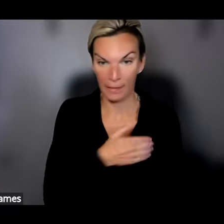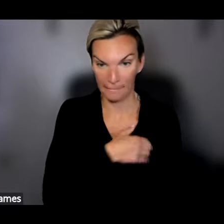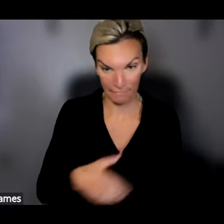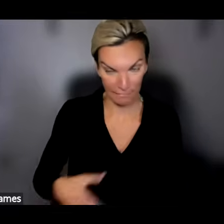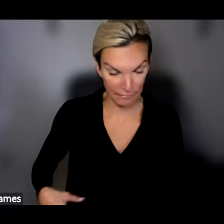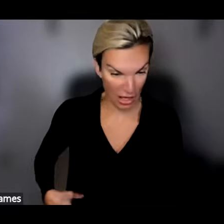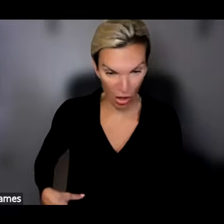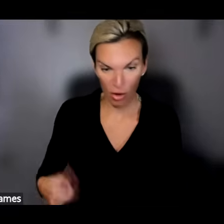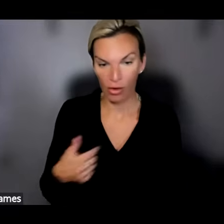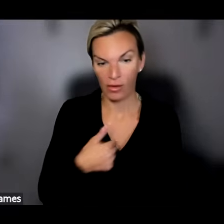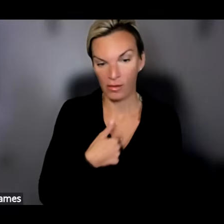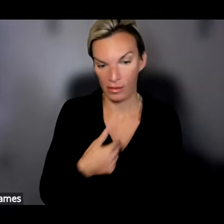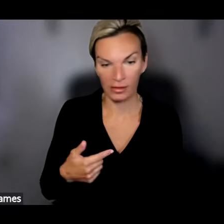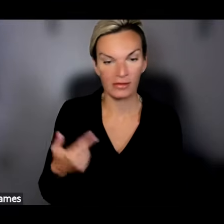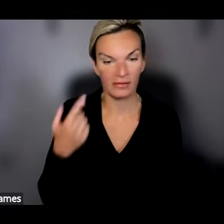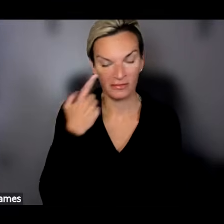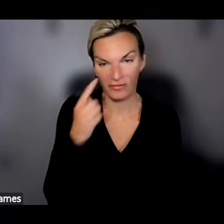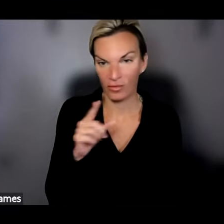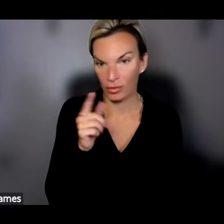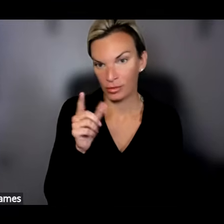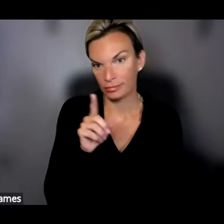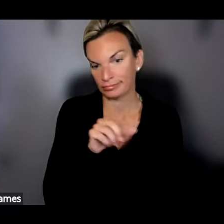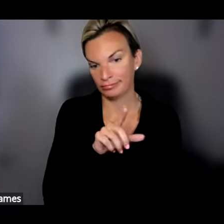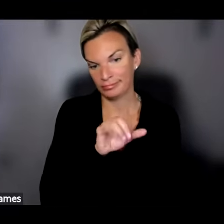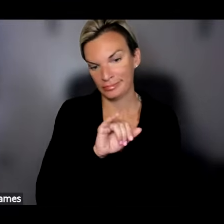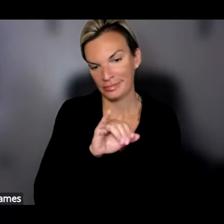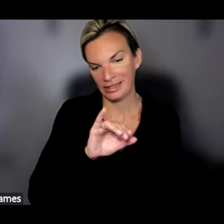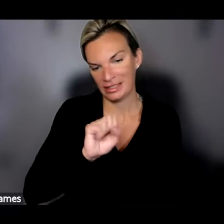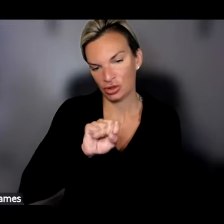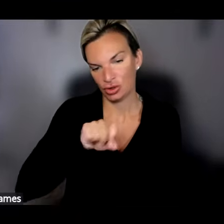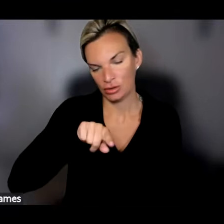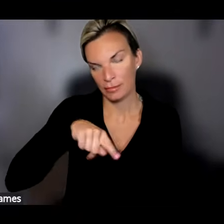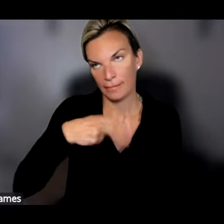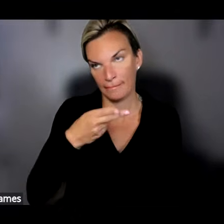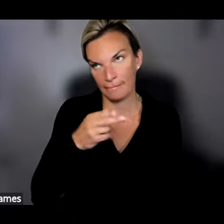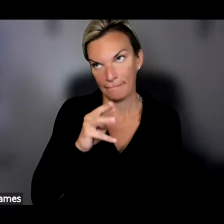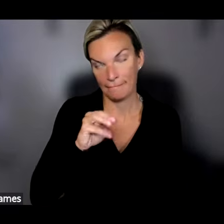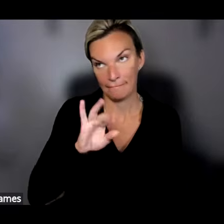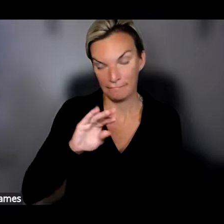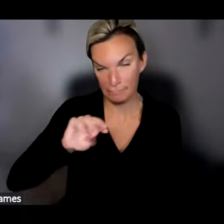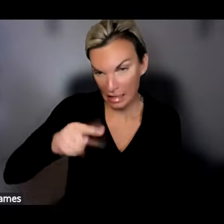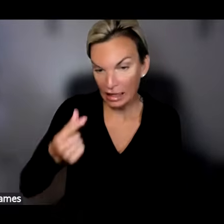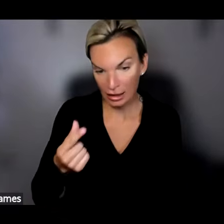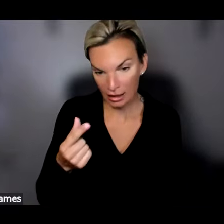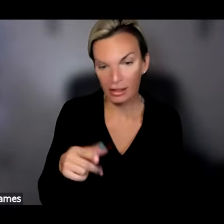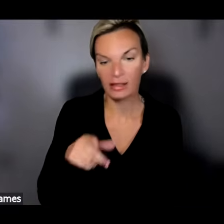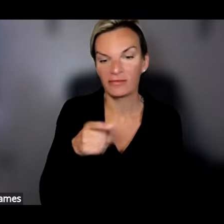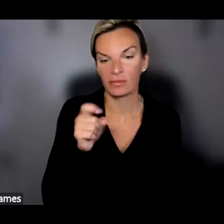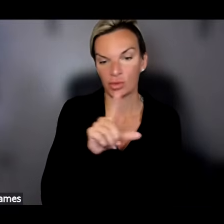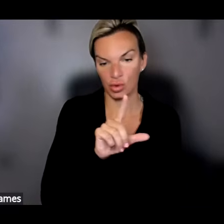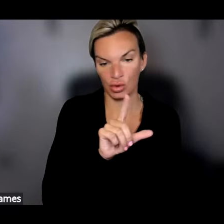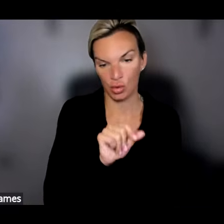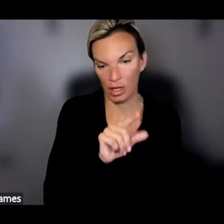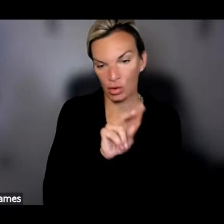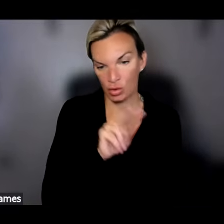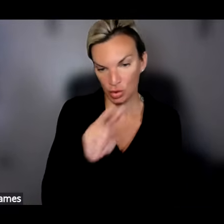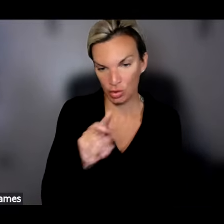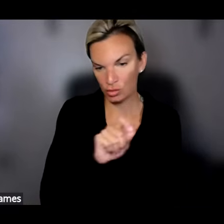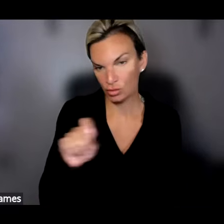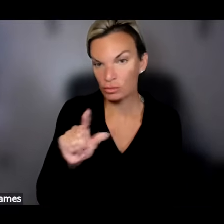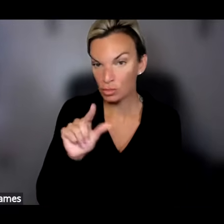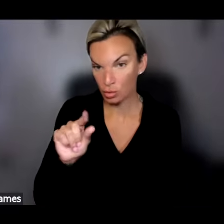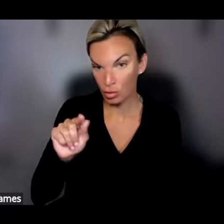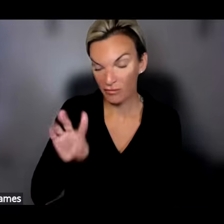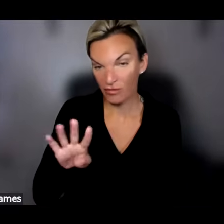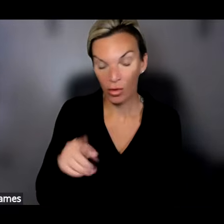from 2022 to 2024. During that time, I did step back and I have continued to step back from the Democratic Party